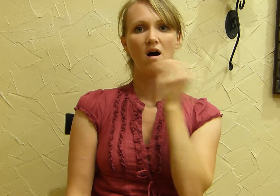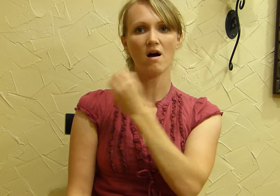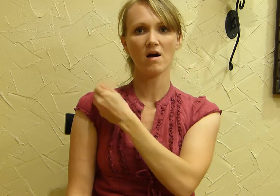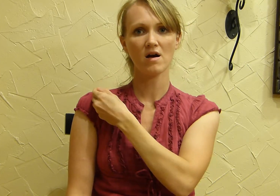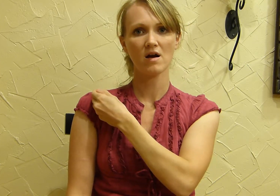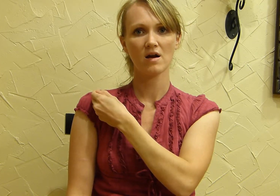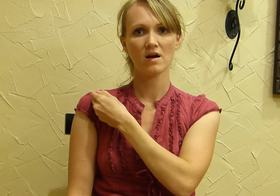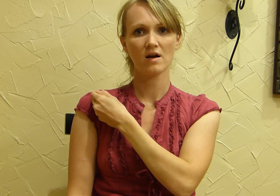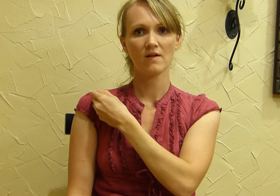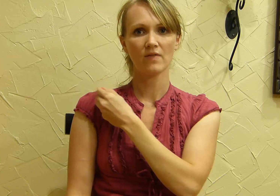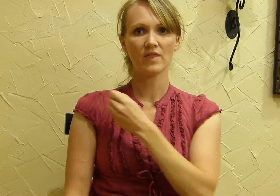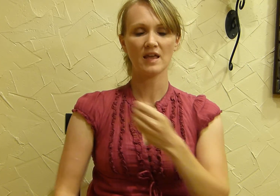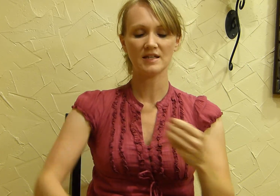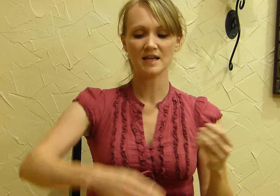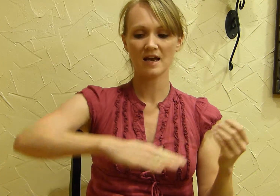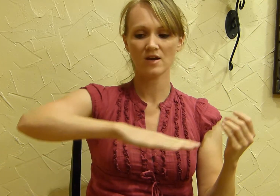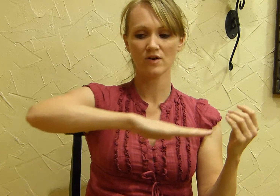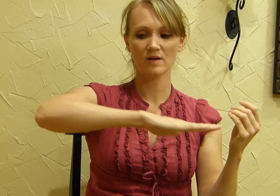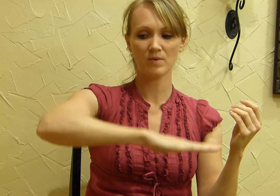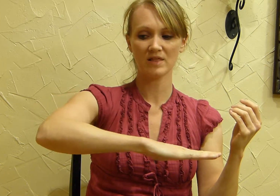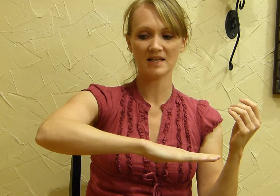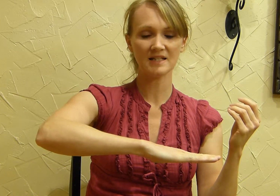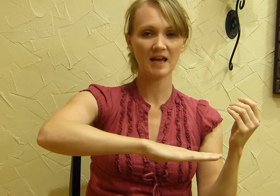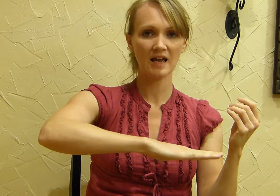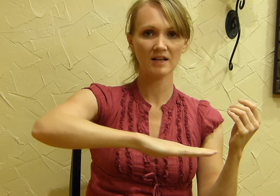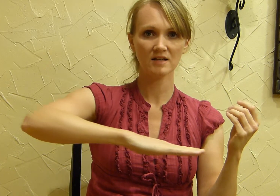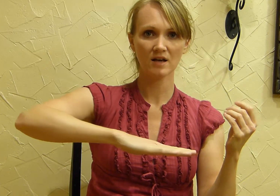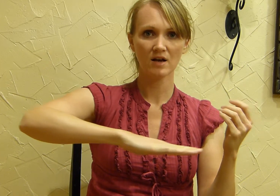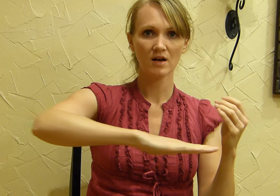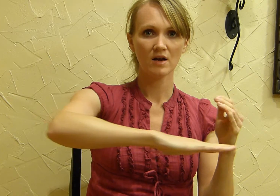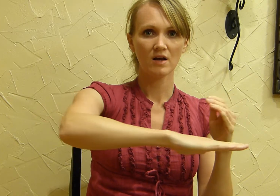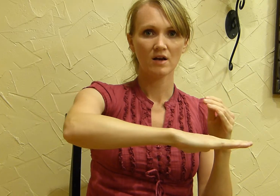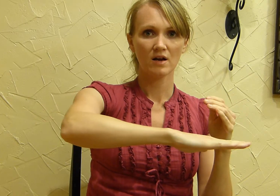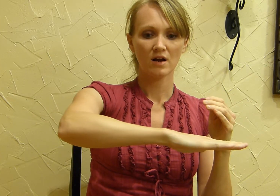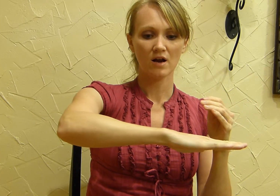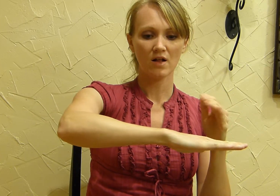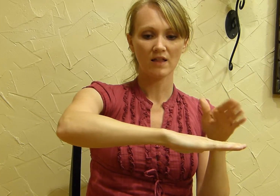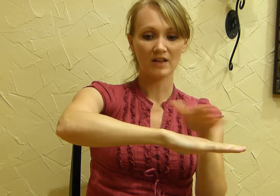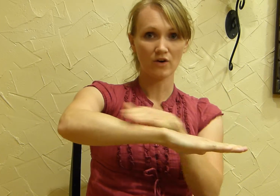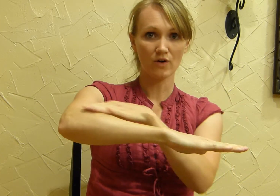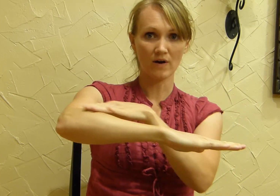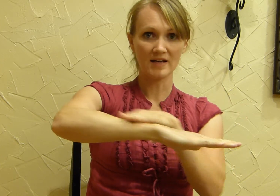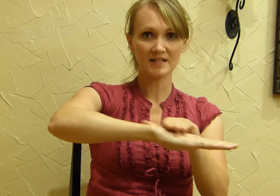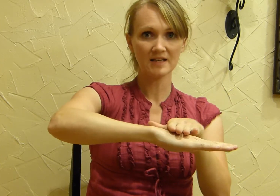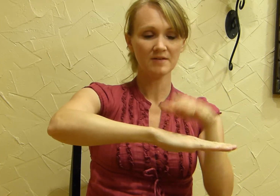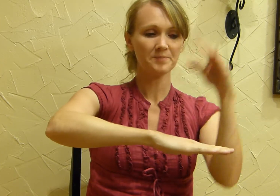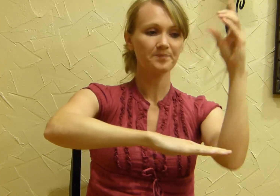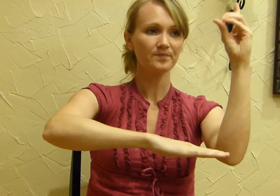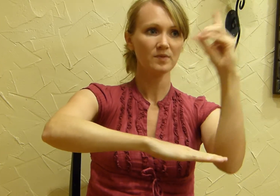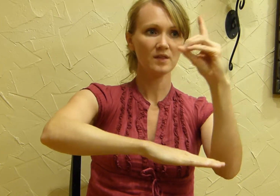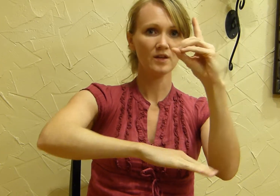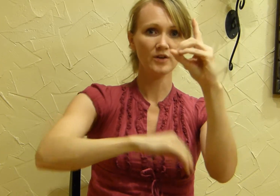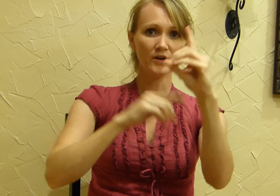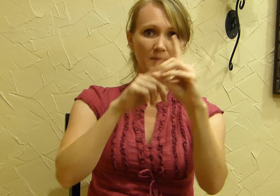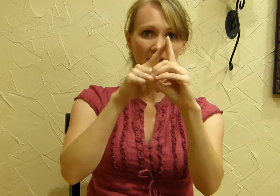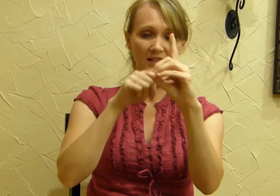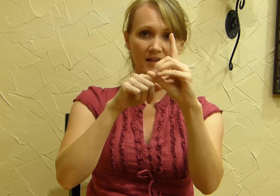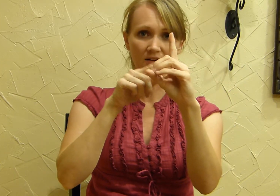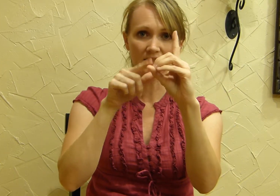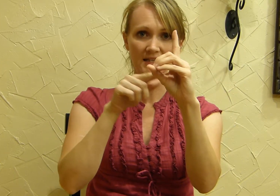R. And then day, you're going to put this hand like the horizon. You're going to make a little